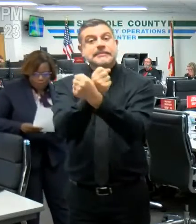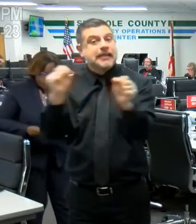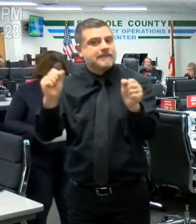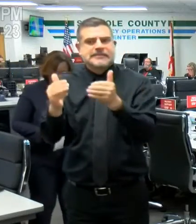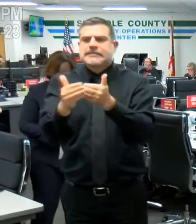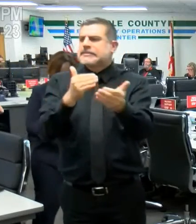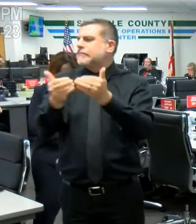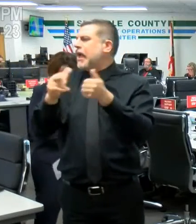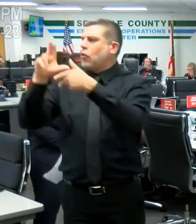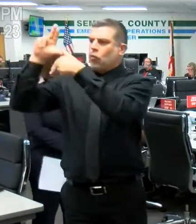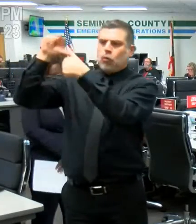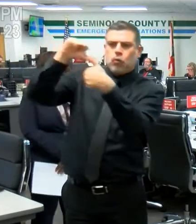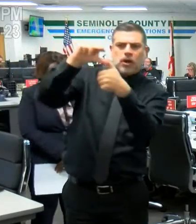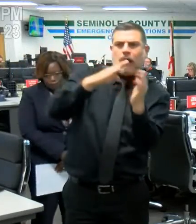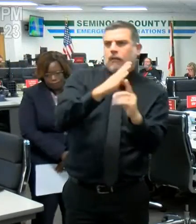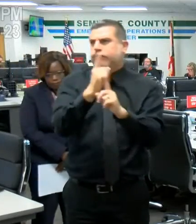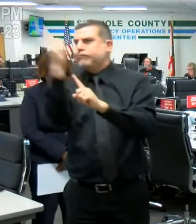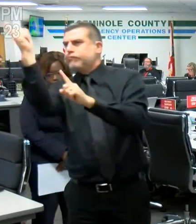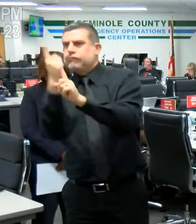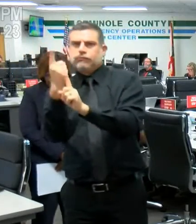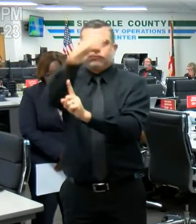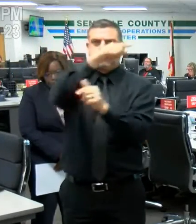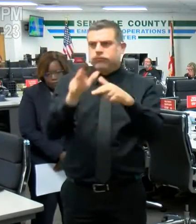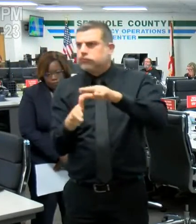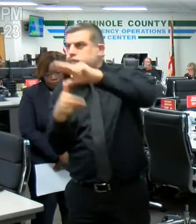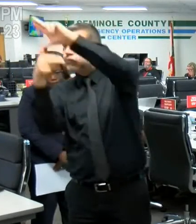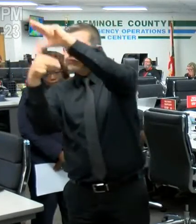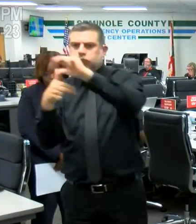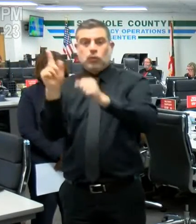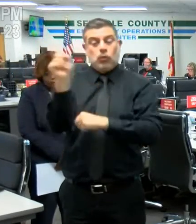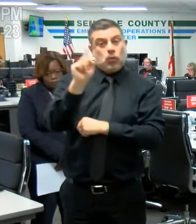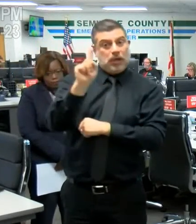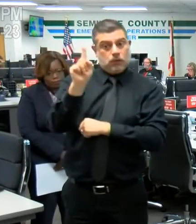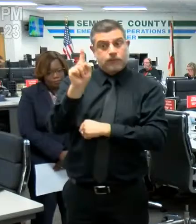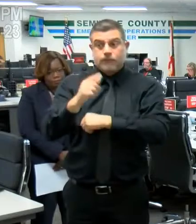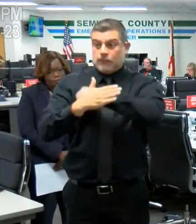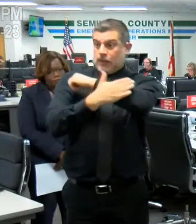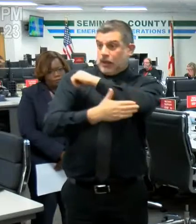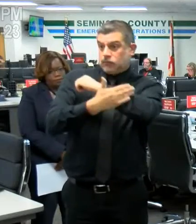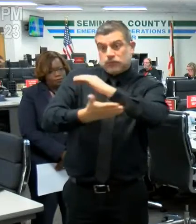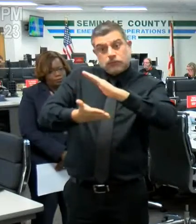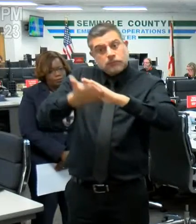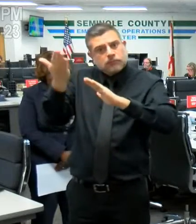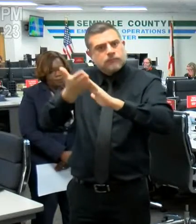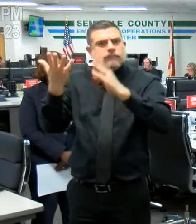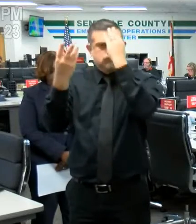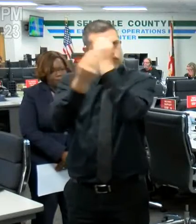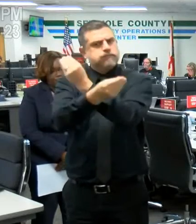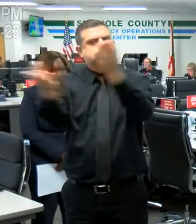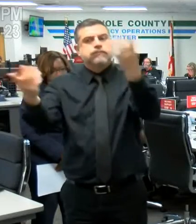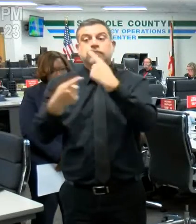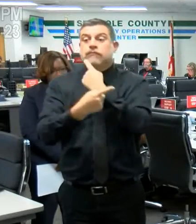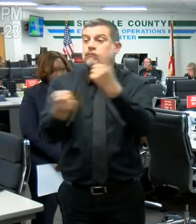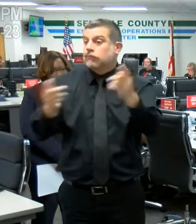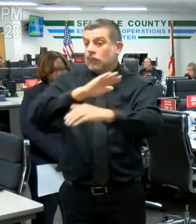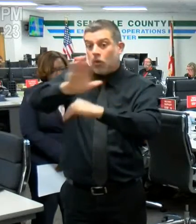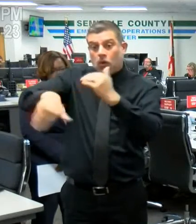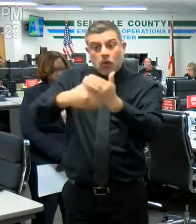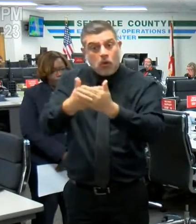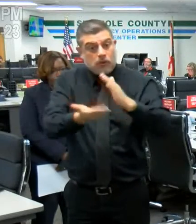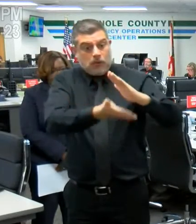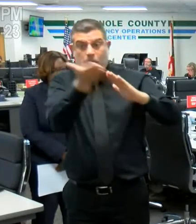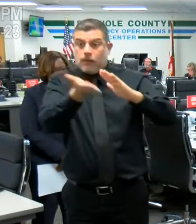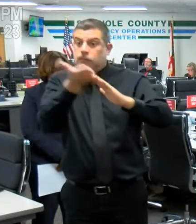storm. So as far as county operations go moving forward, we want to let you know that all external operations are going